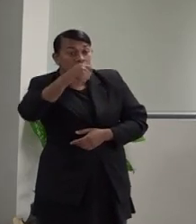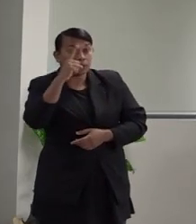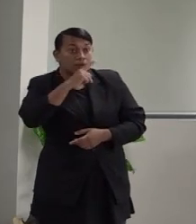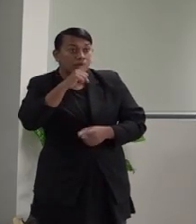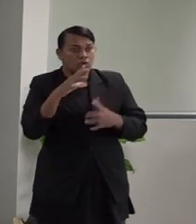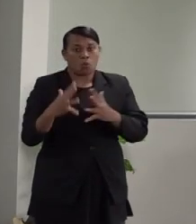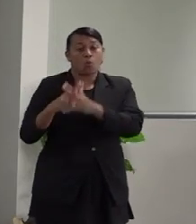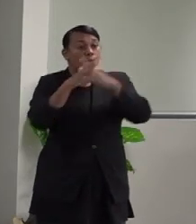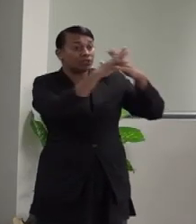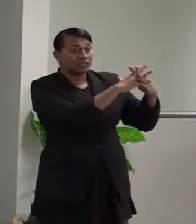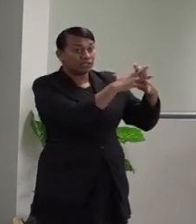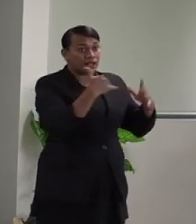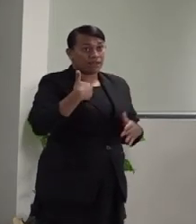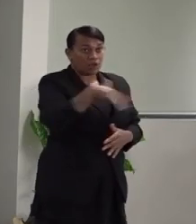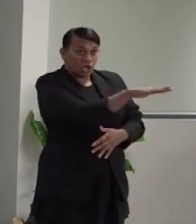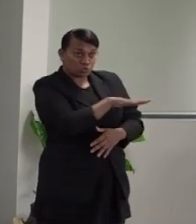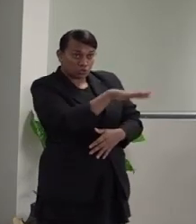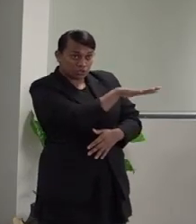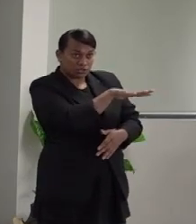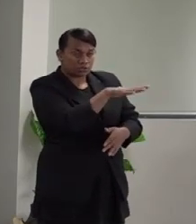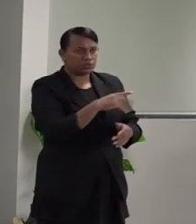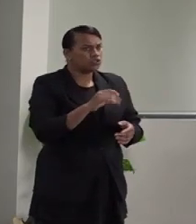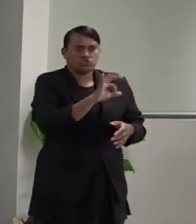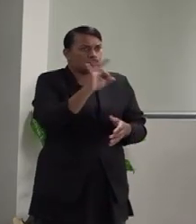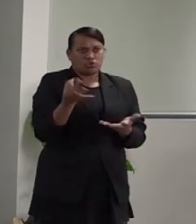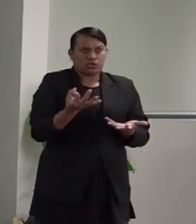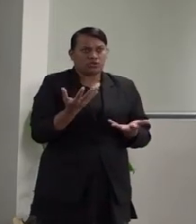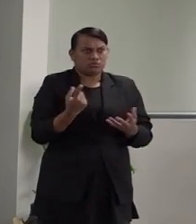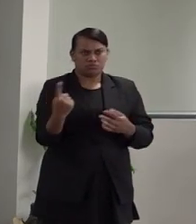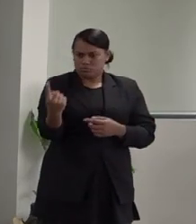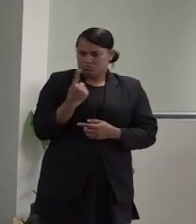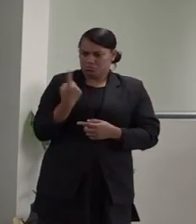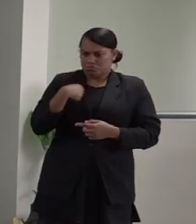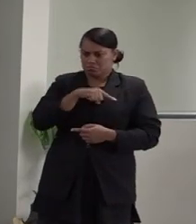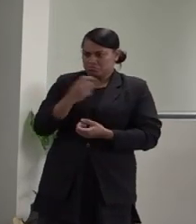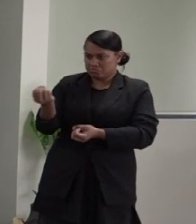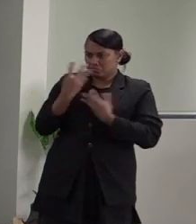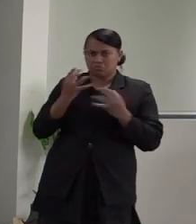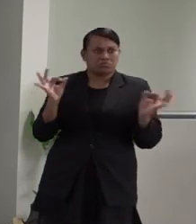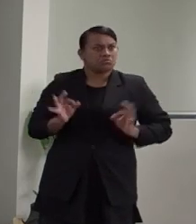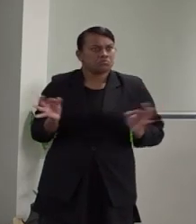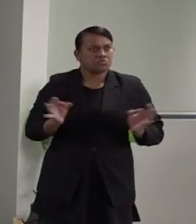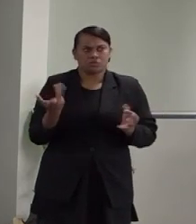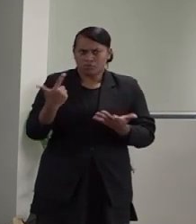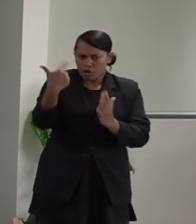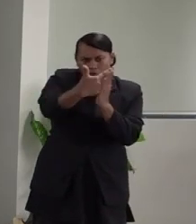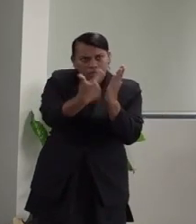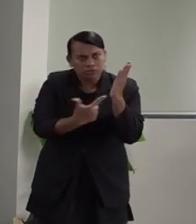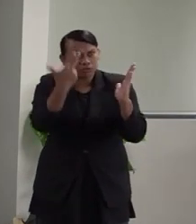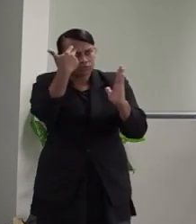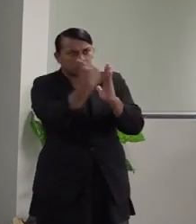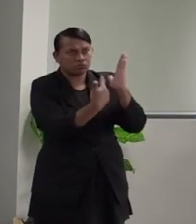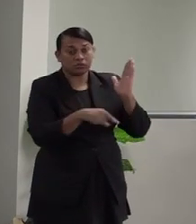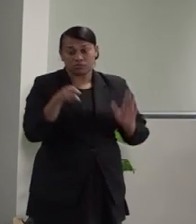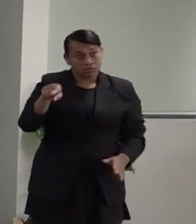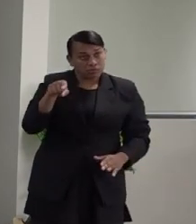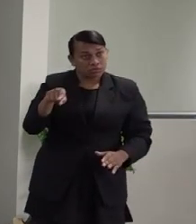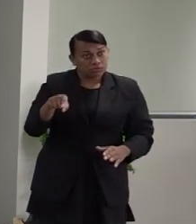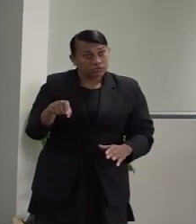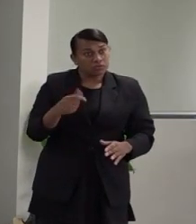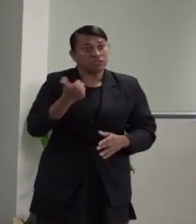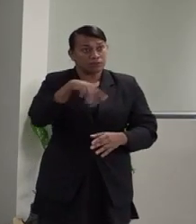Division, who have yet to come forward. The updated list of these names is again posted on the Ministry of